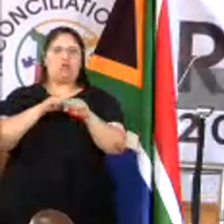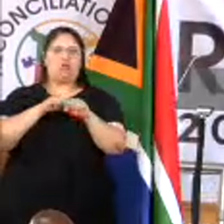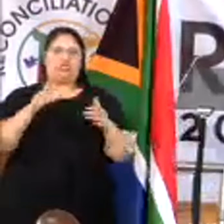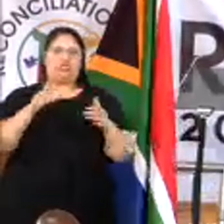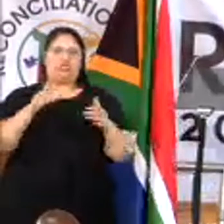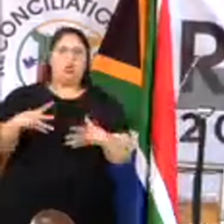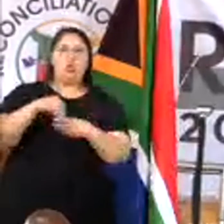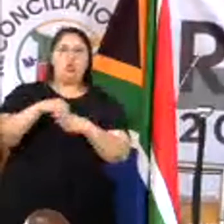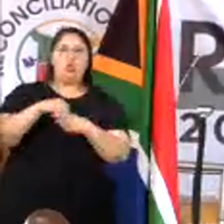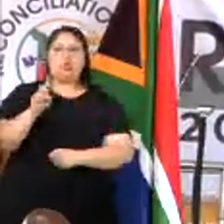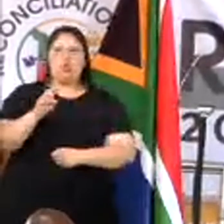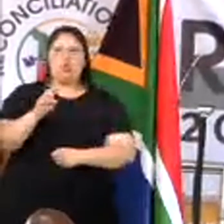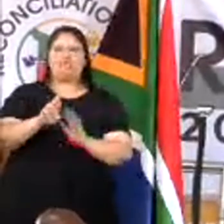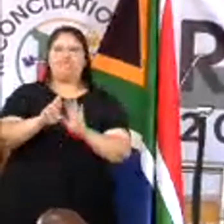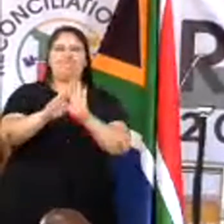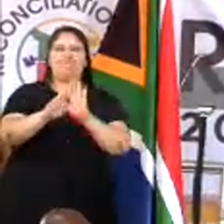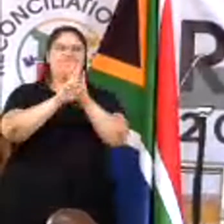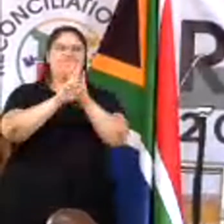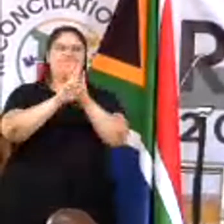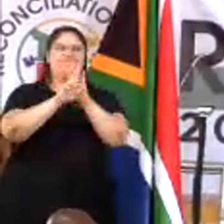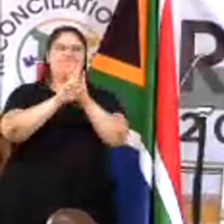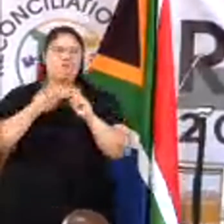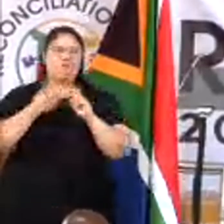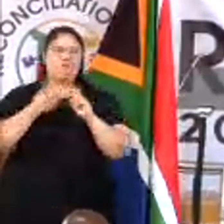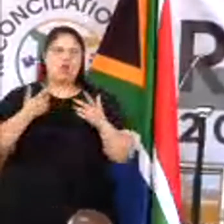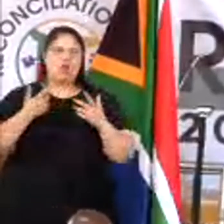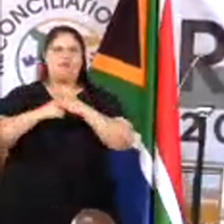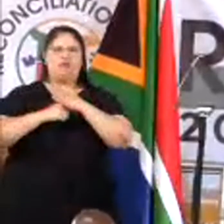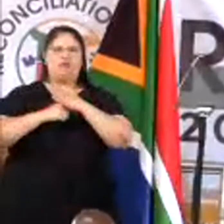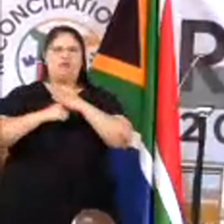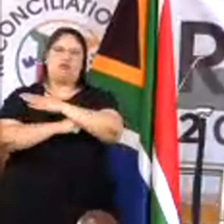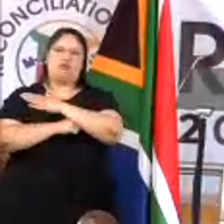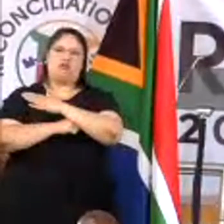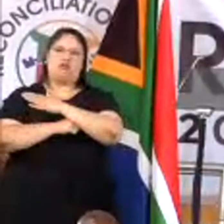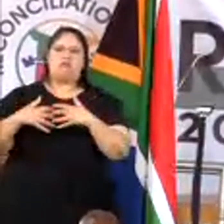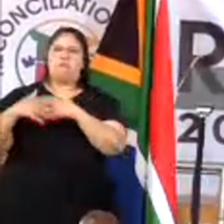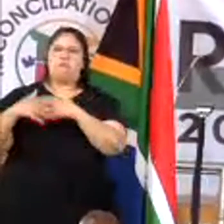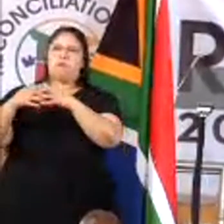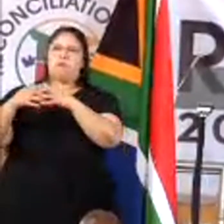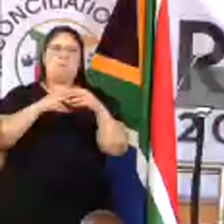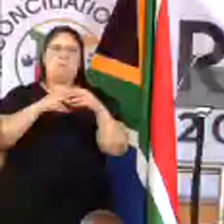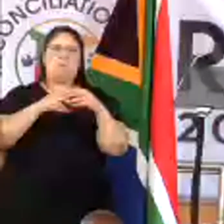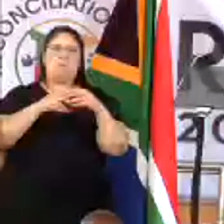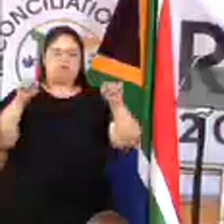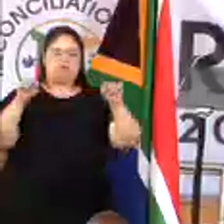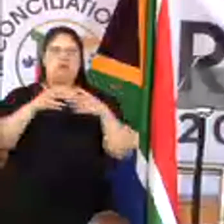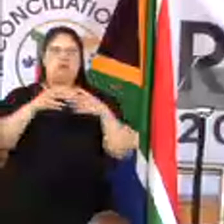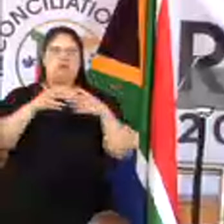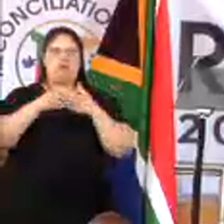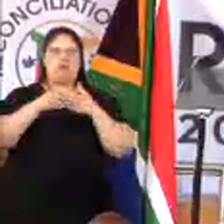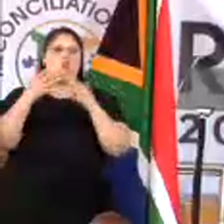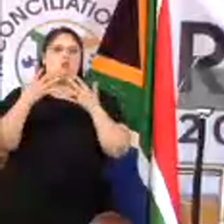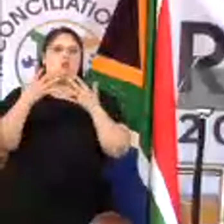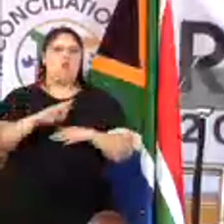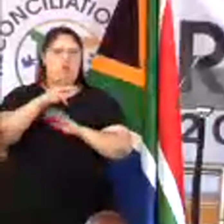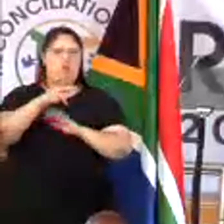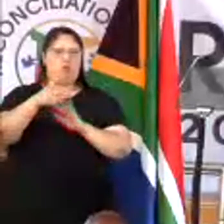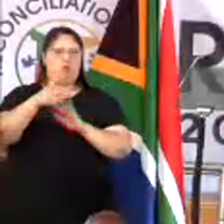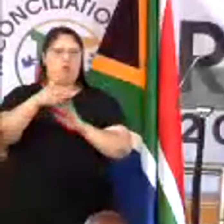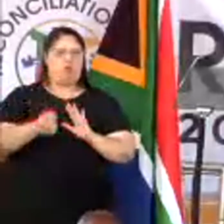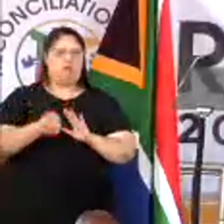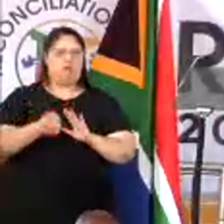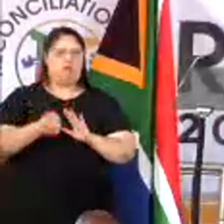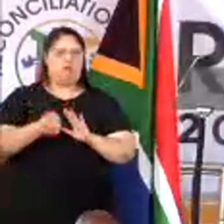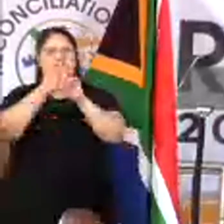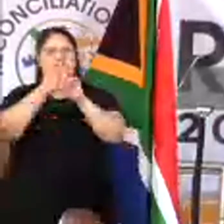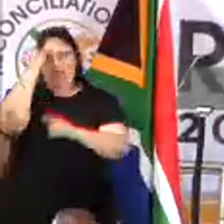include representation from the foundations that have played a leading role in championing the idea of